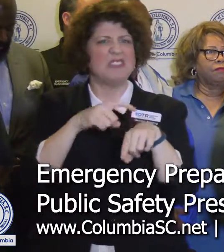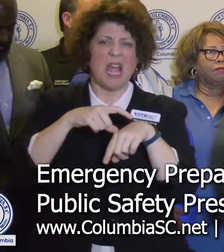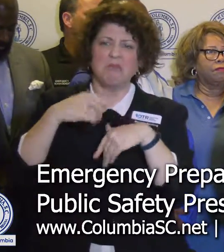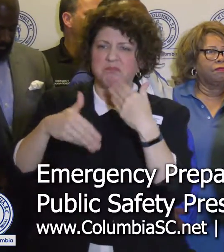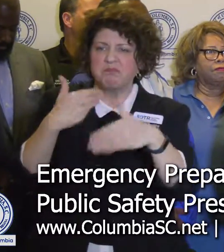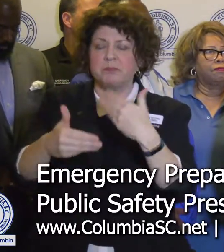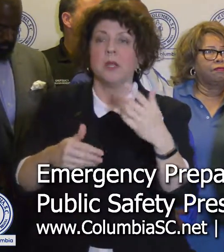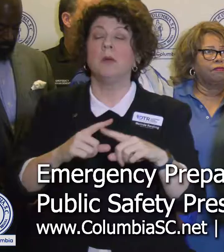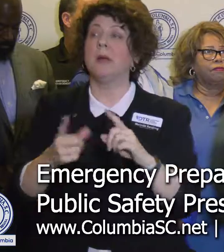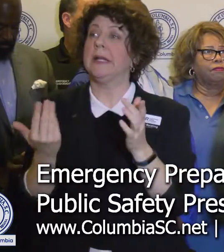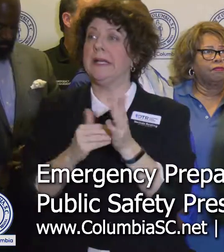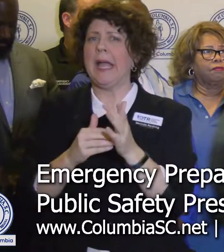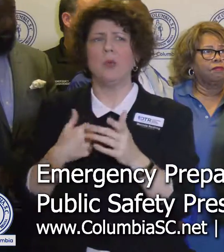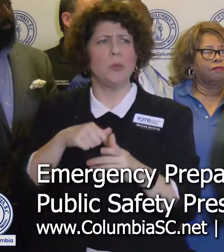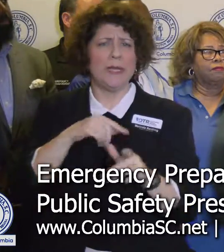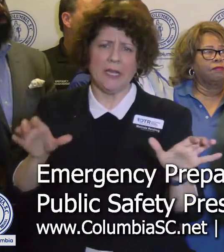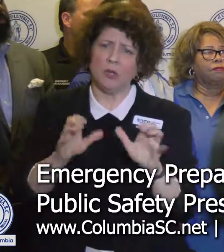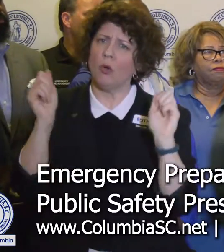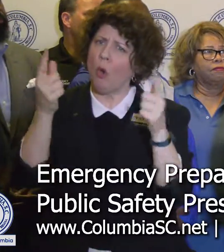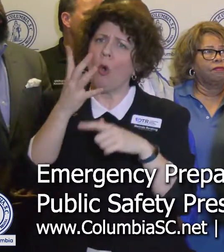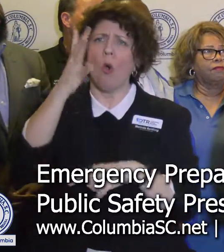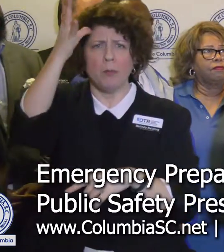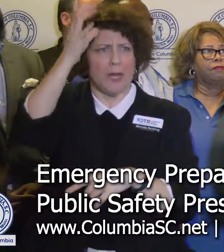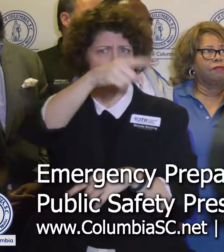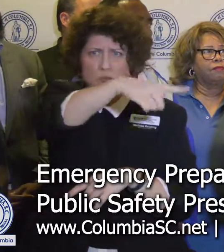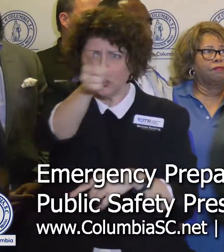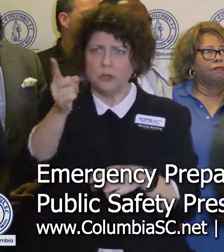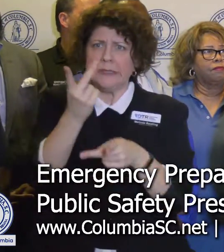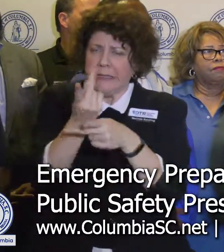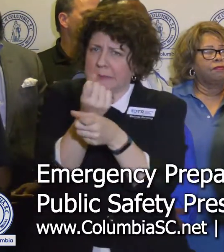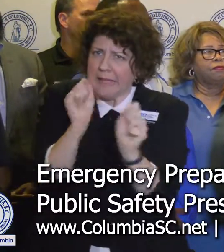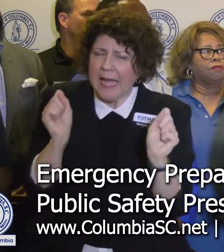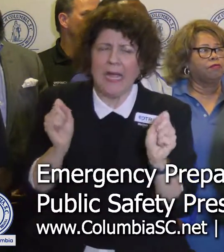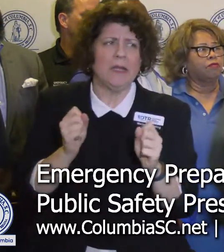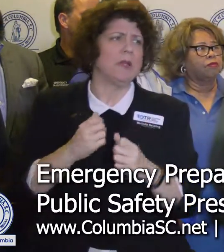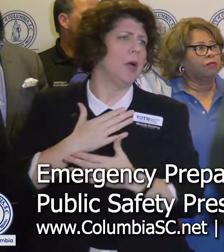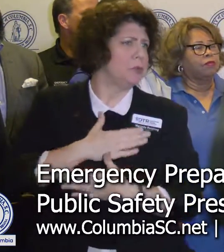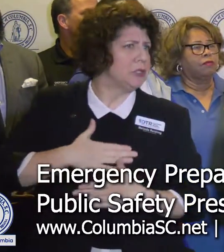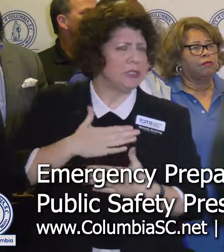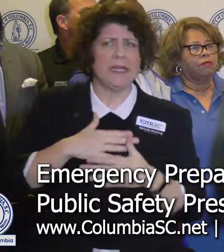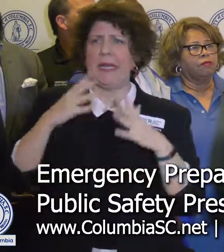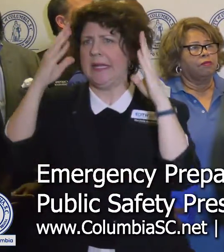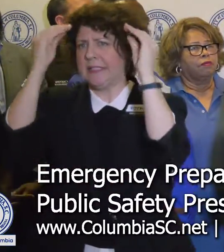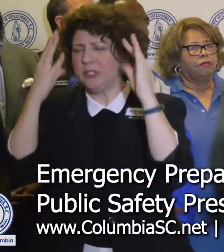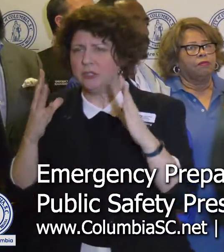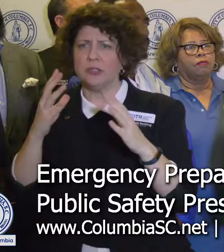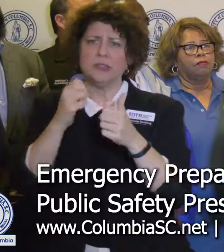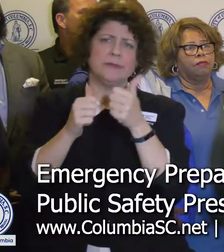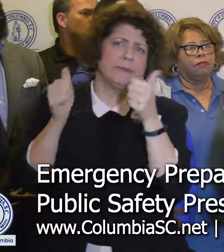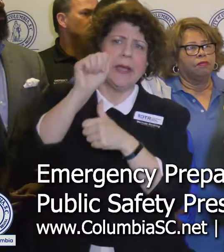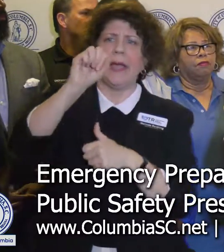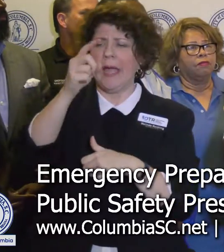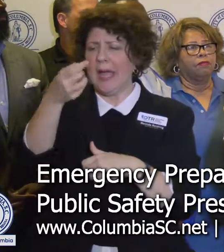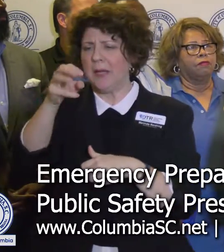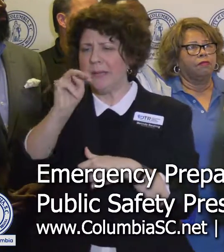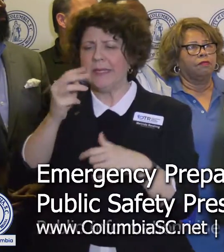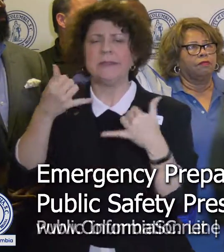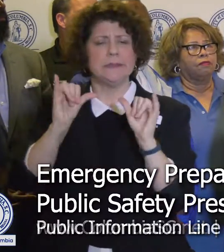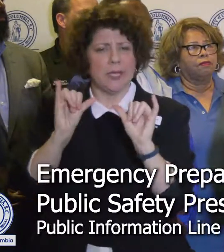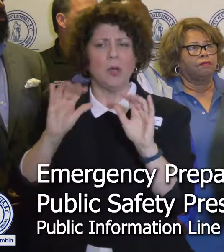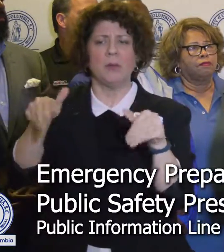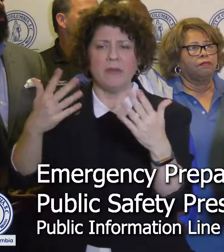And again, we encourage all of our parents to stay safe. Appreciate our teachers and administrators still providing some